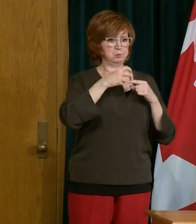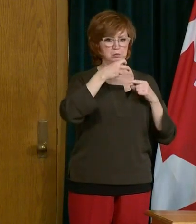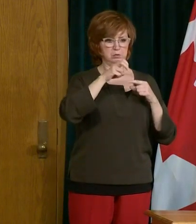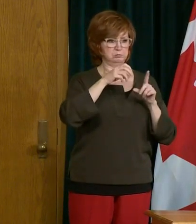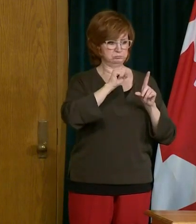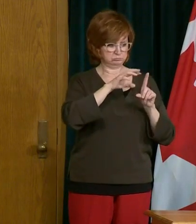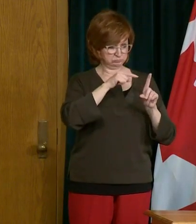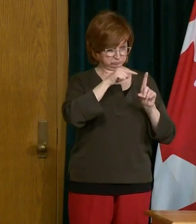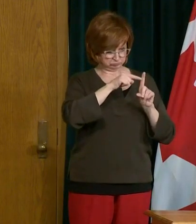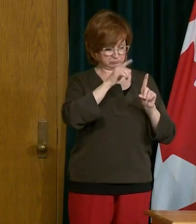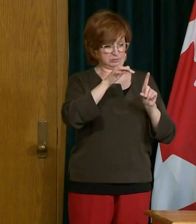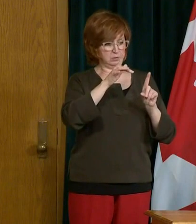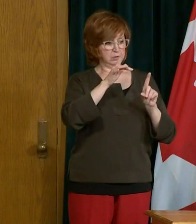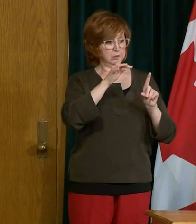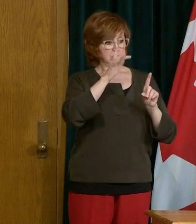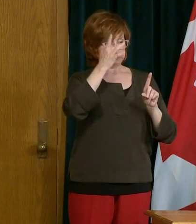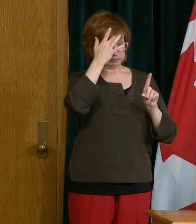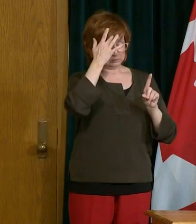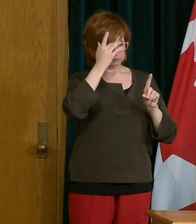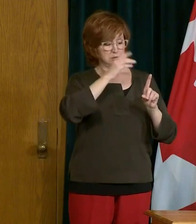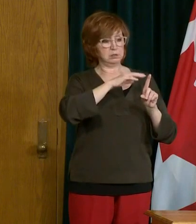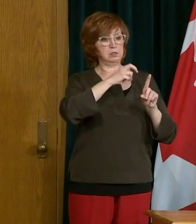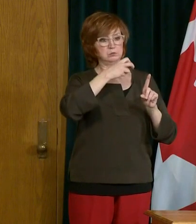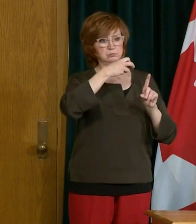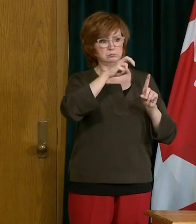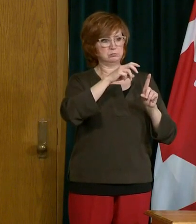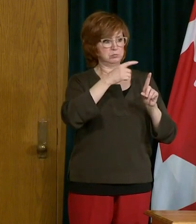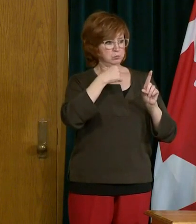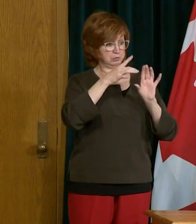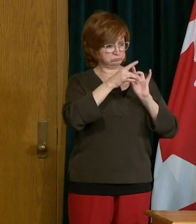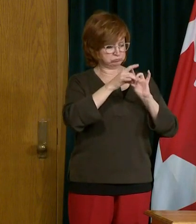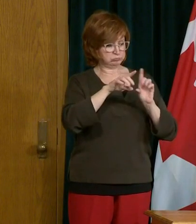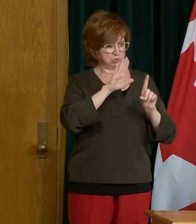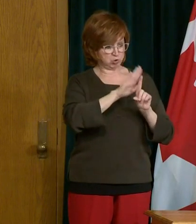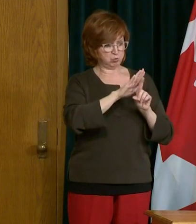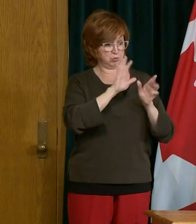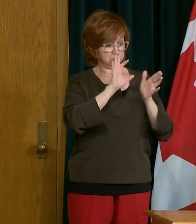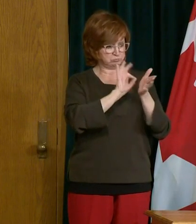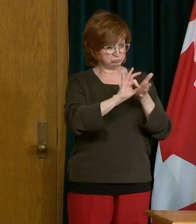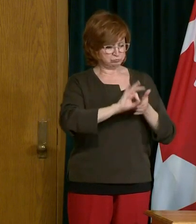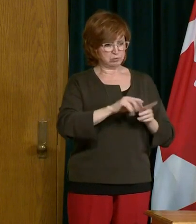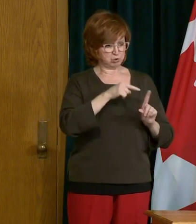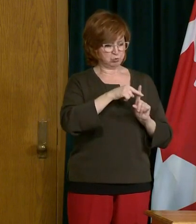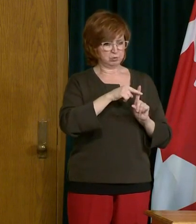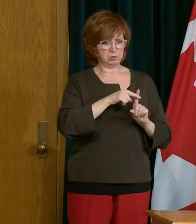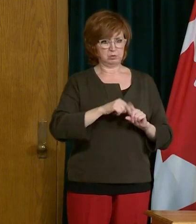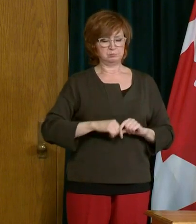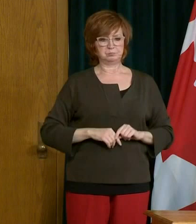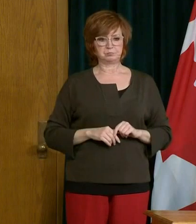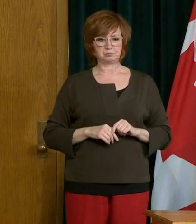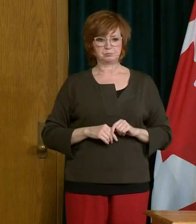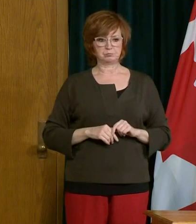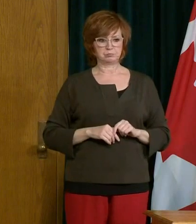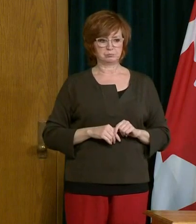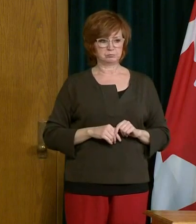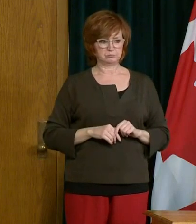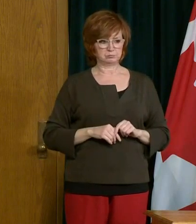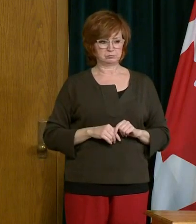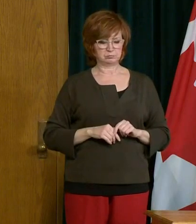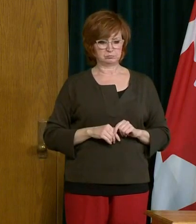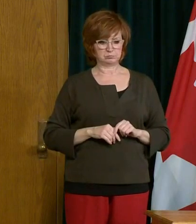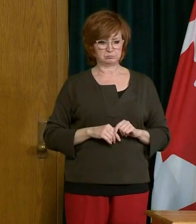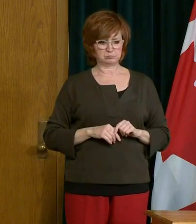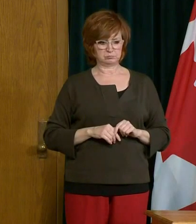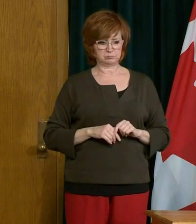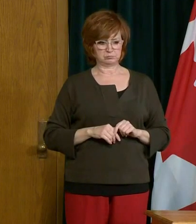as well as many in the community are. So we are confident that our checkpoints at this point in